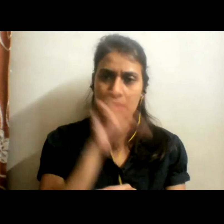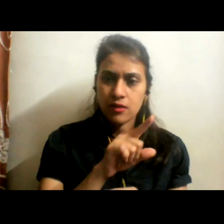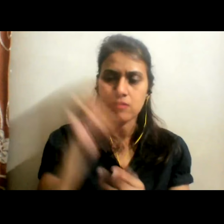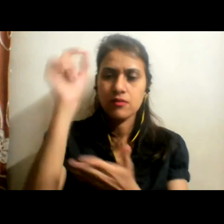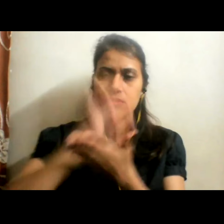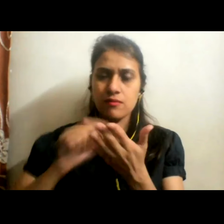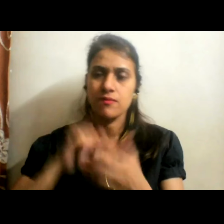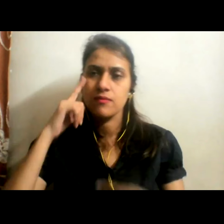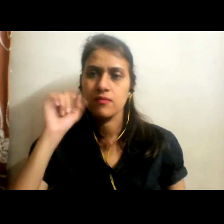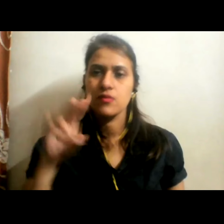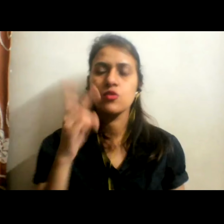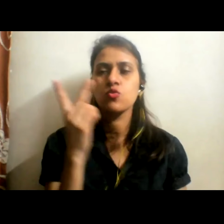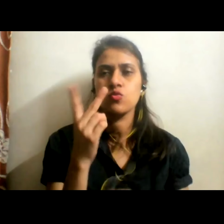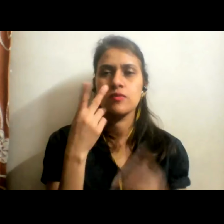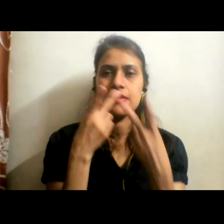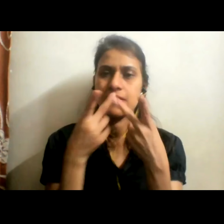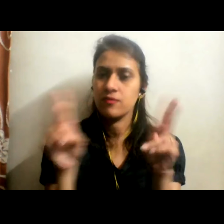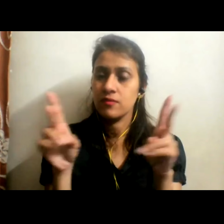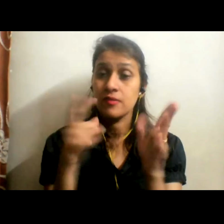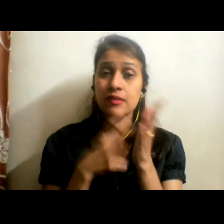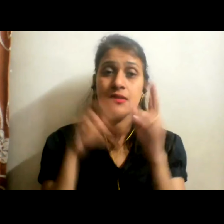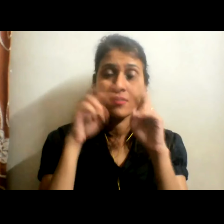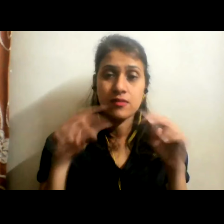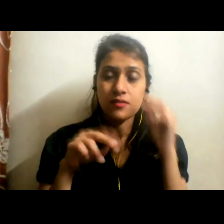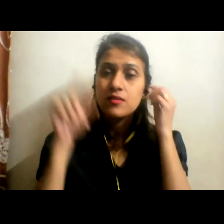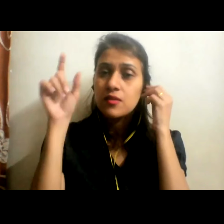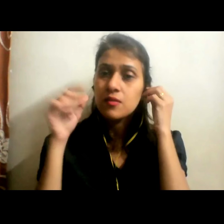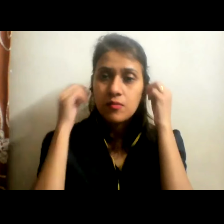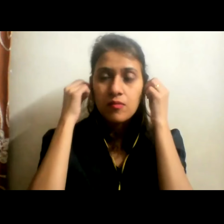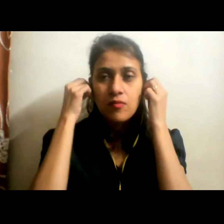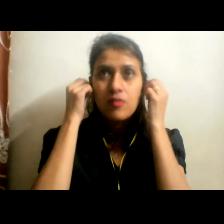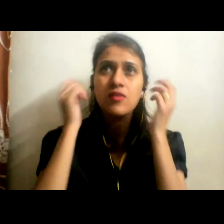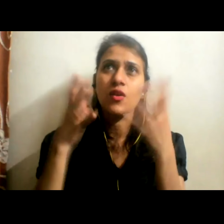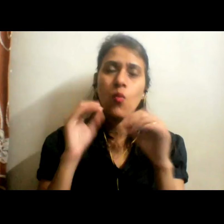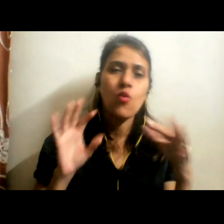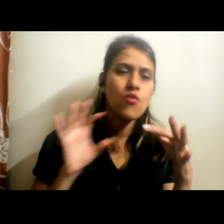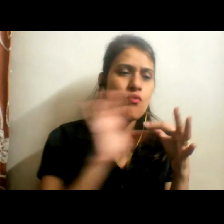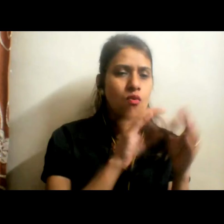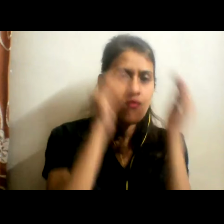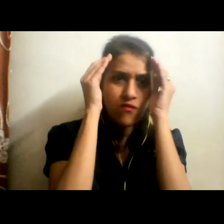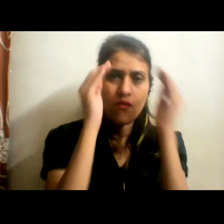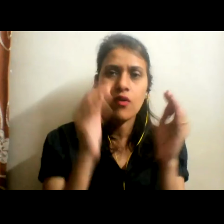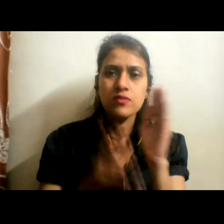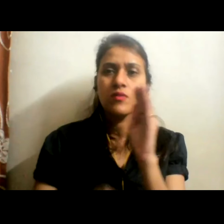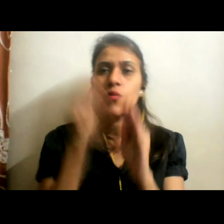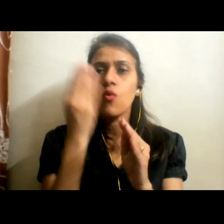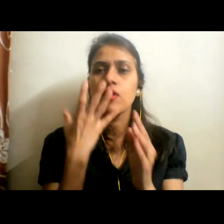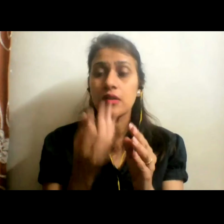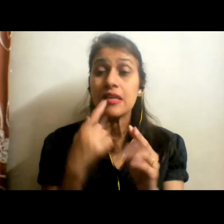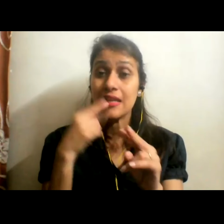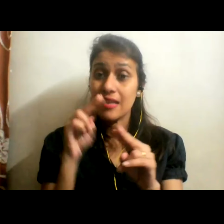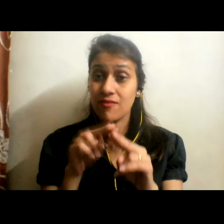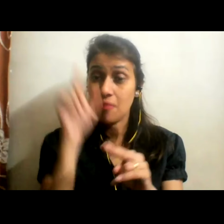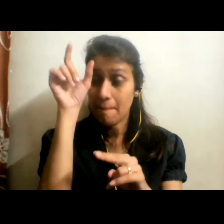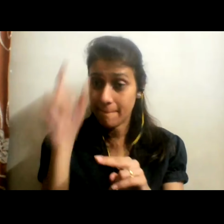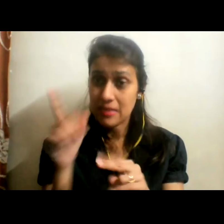It's actually depend on the researcher on which part they really wants to focus. So if the person is trying